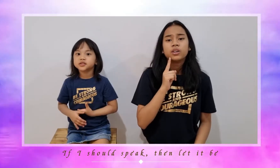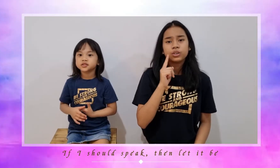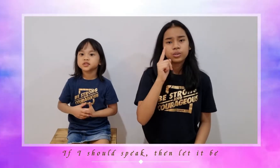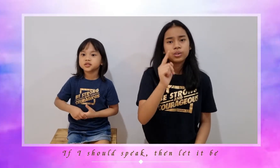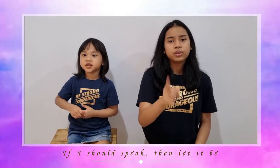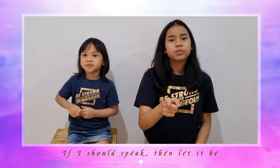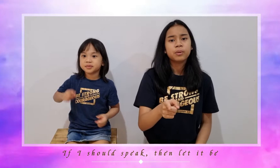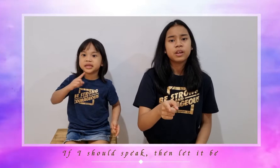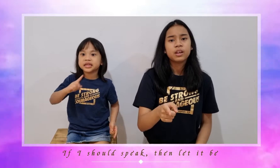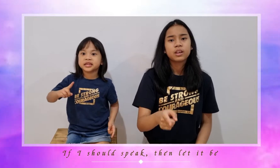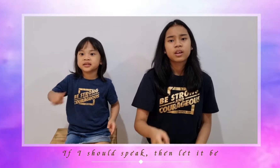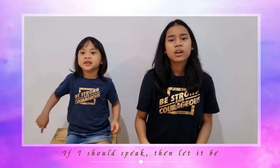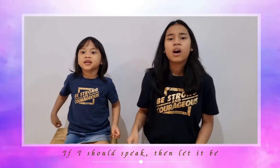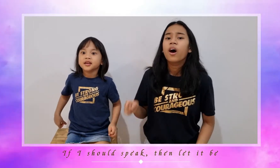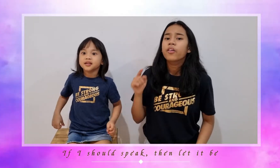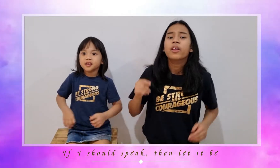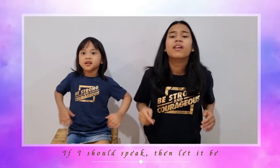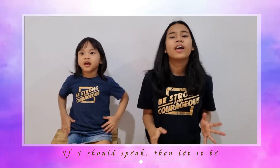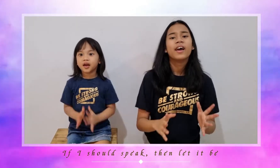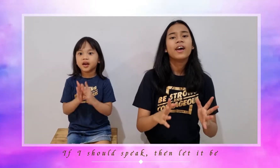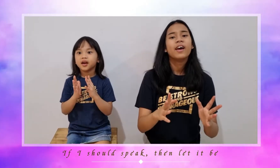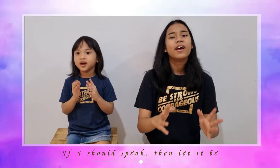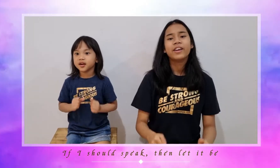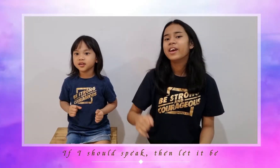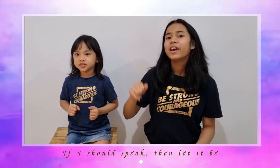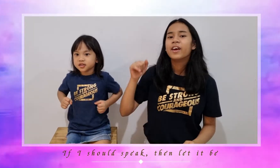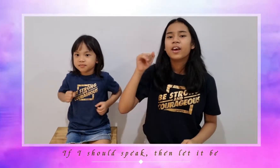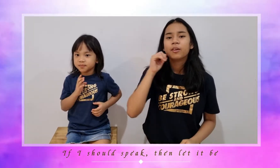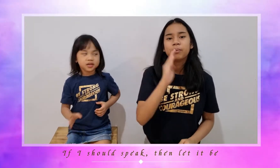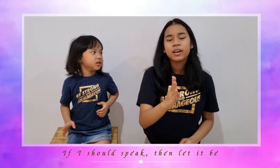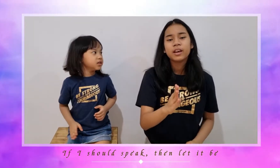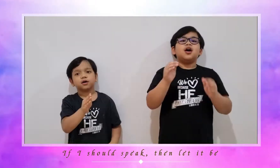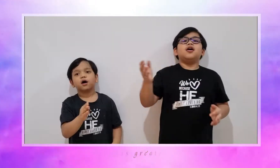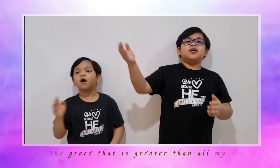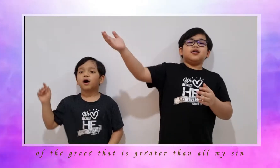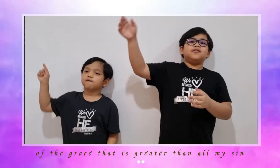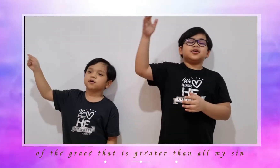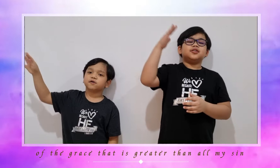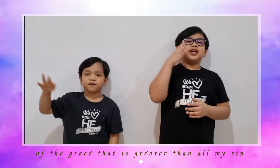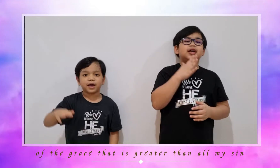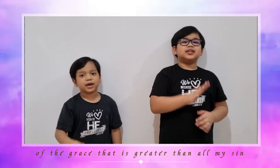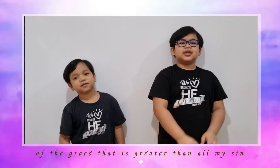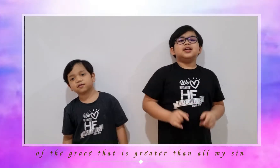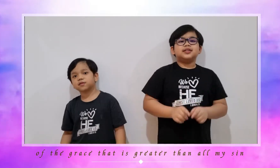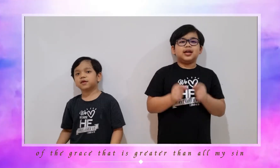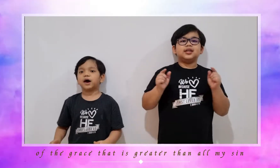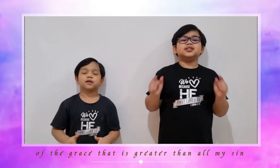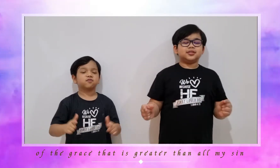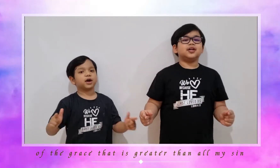should speak Then let it be Of the grace that is